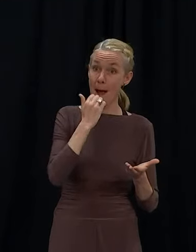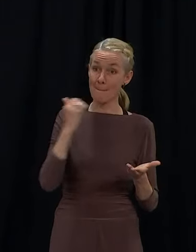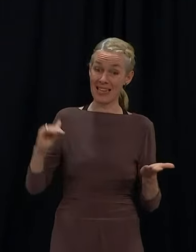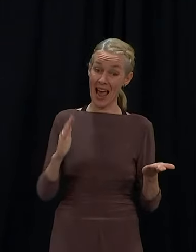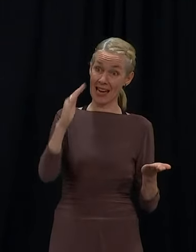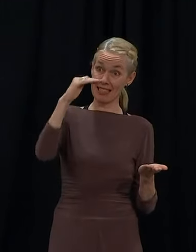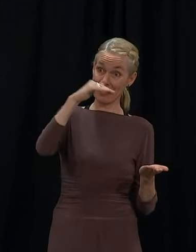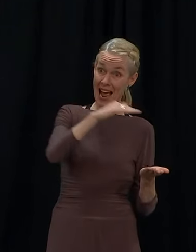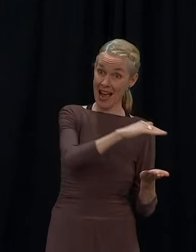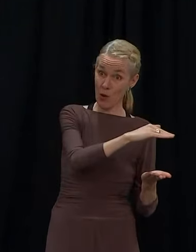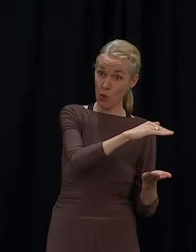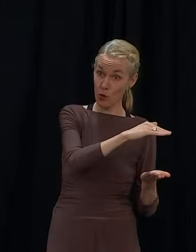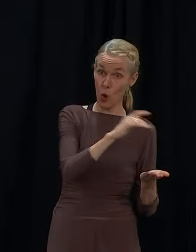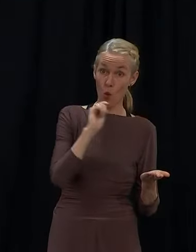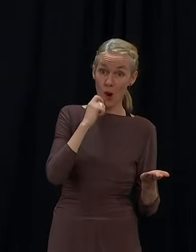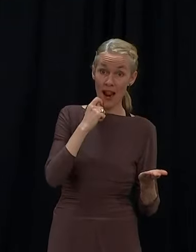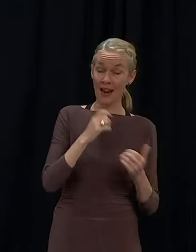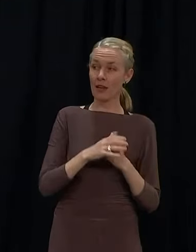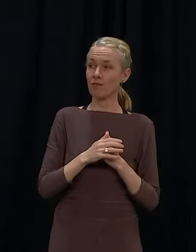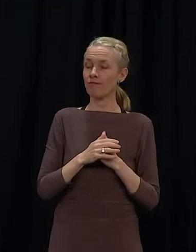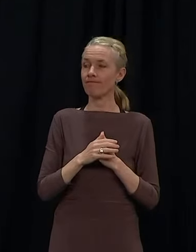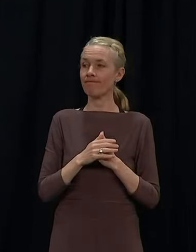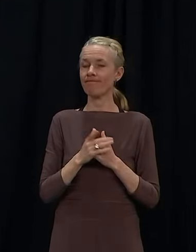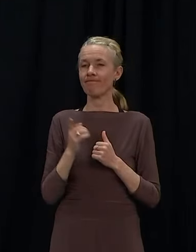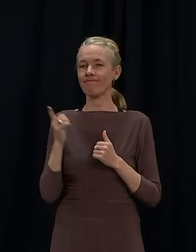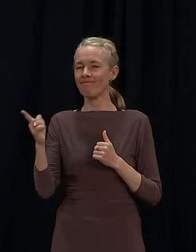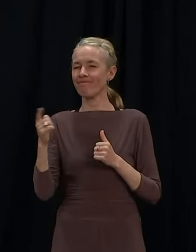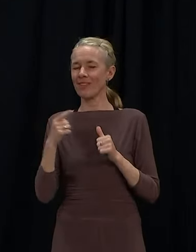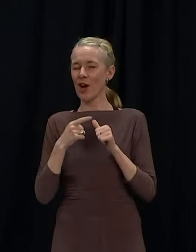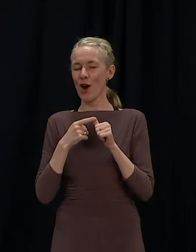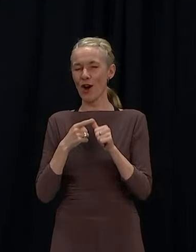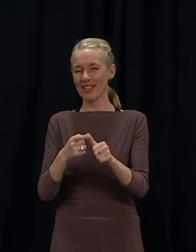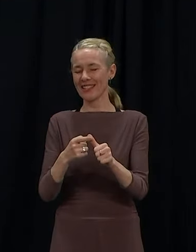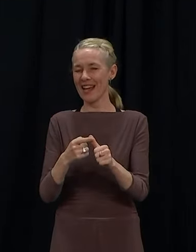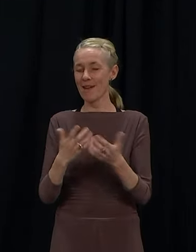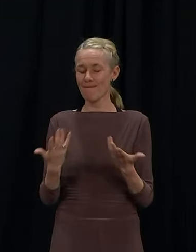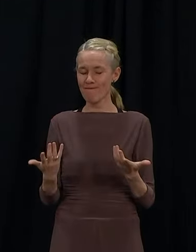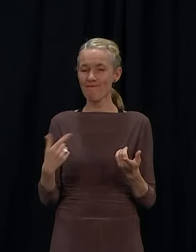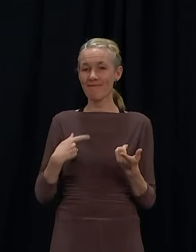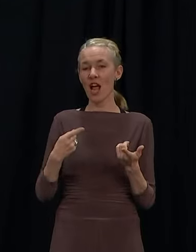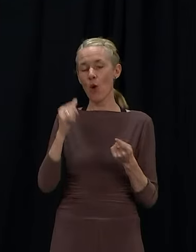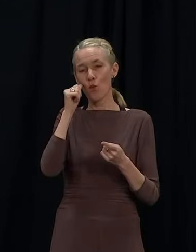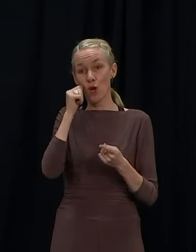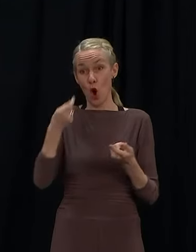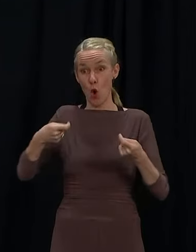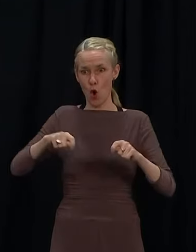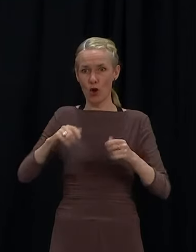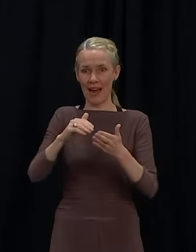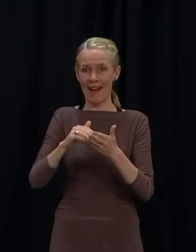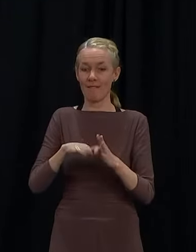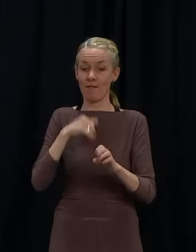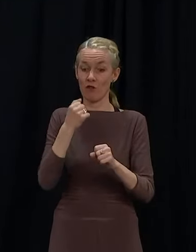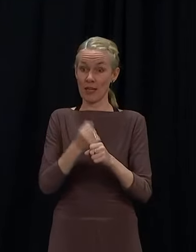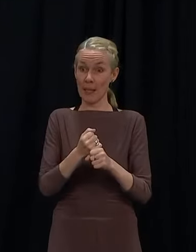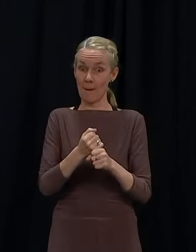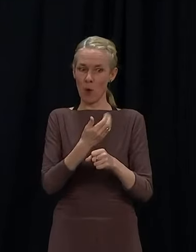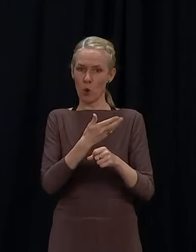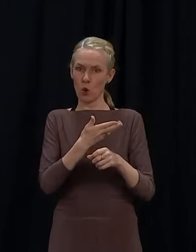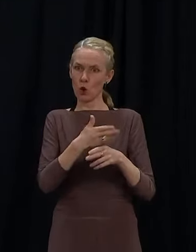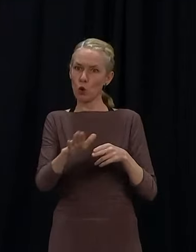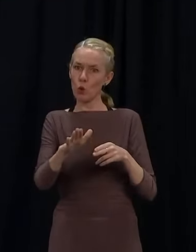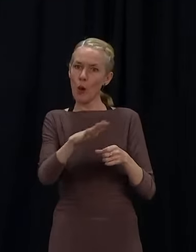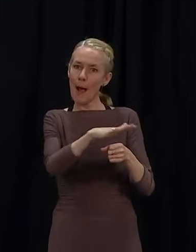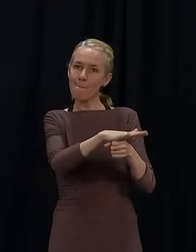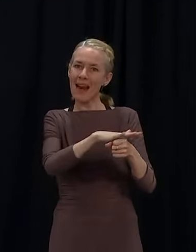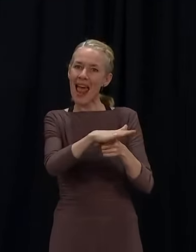of course, I don't feel ready to make a judgment yet on where we are in the cycle, in part because certainly it doesn't